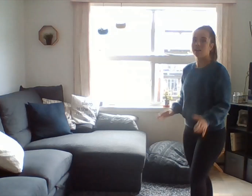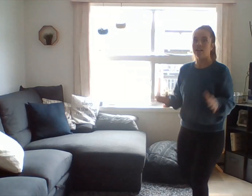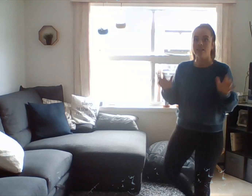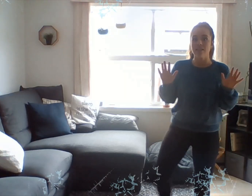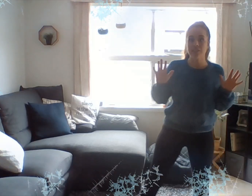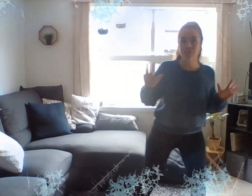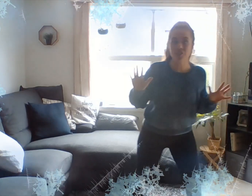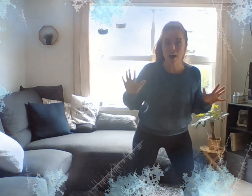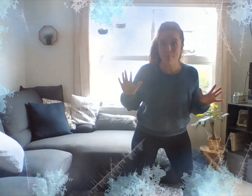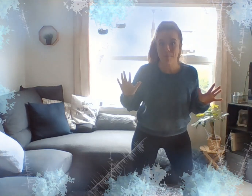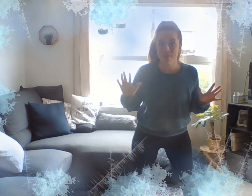Stop. Stop.